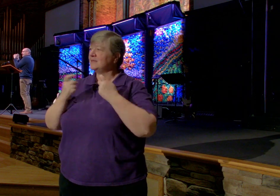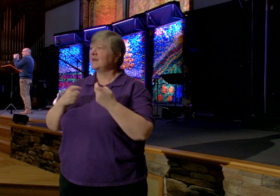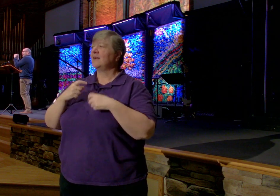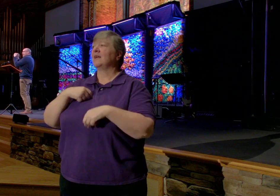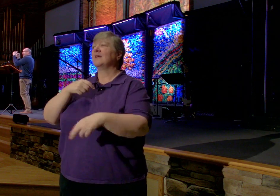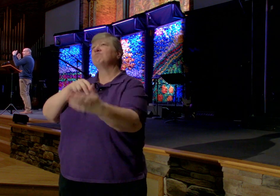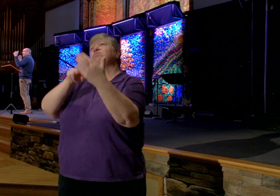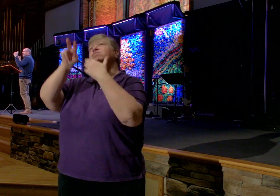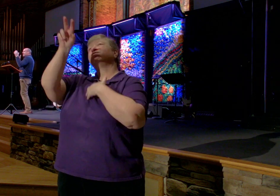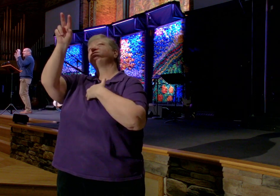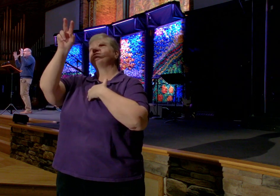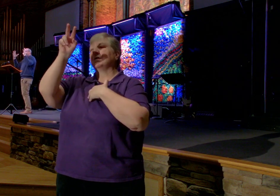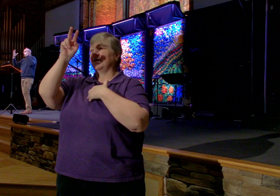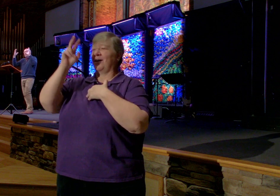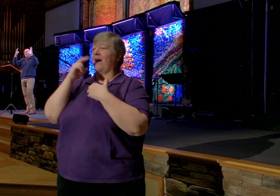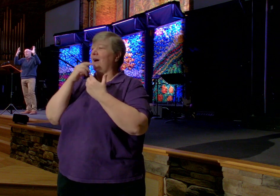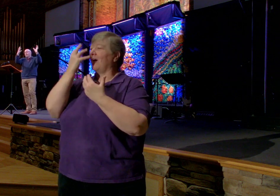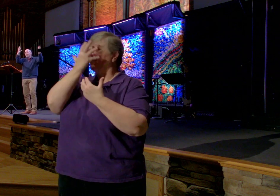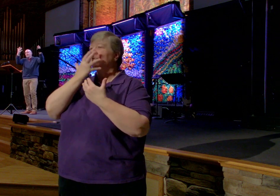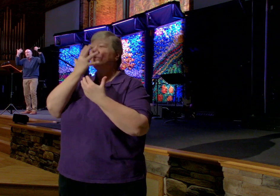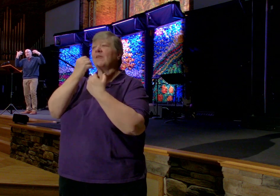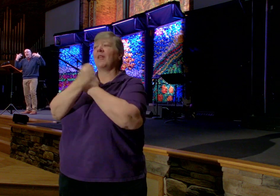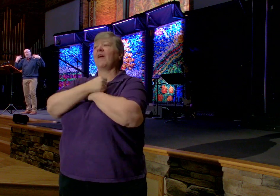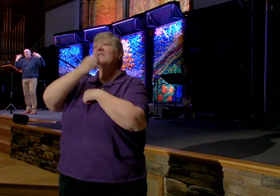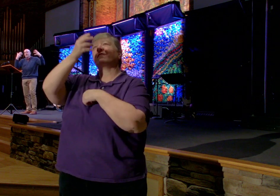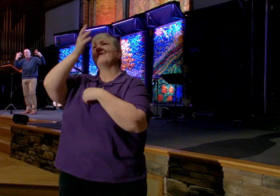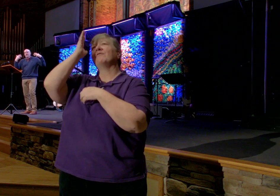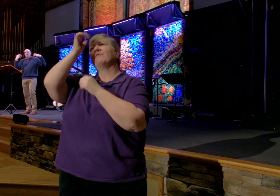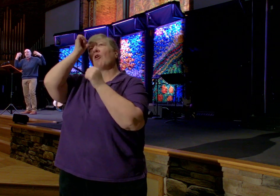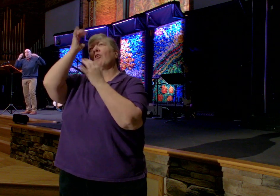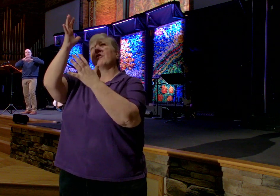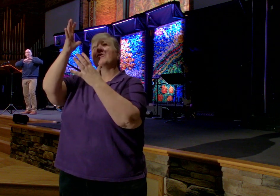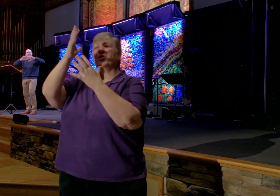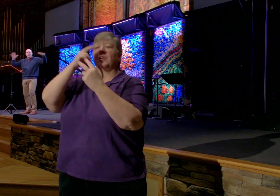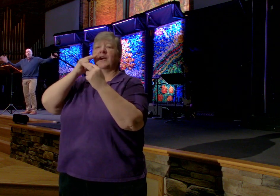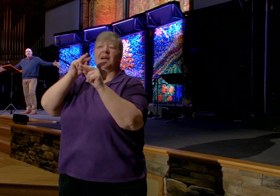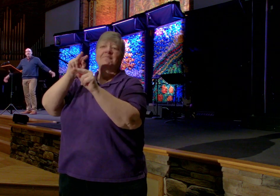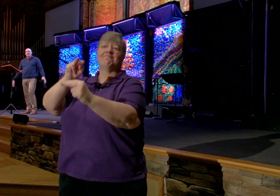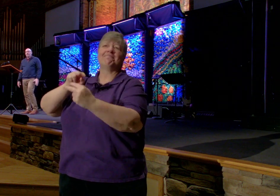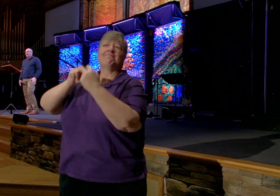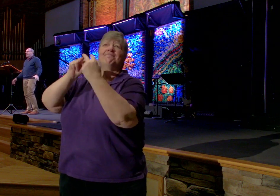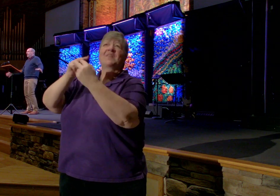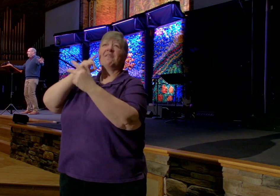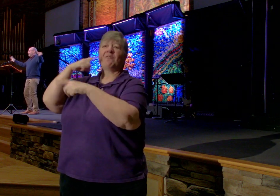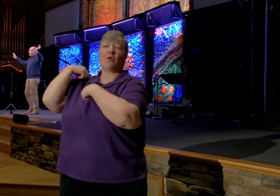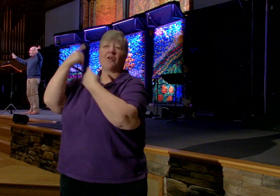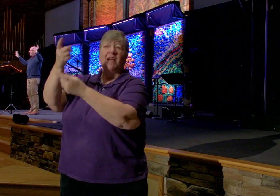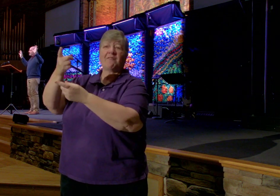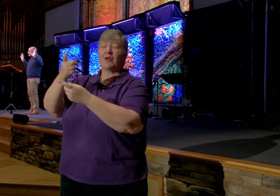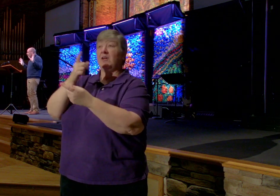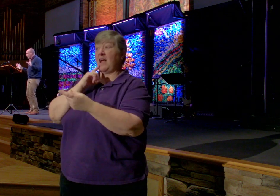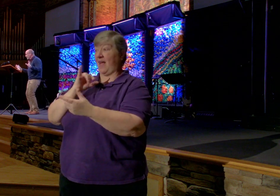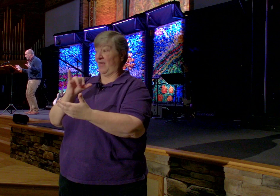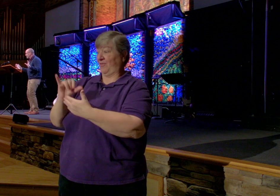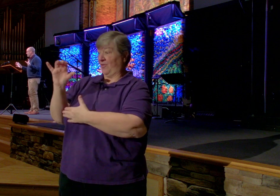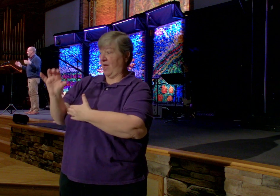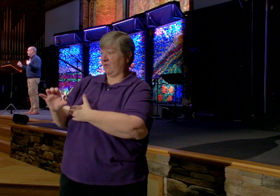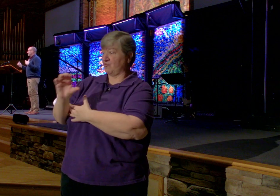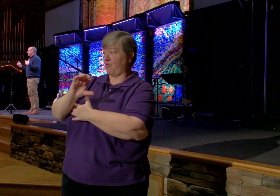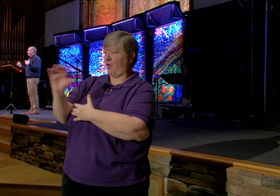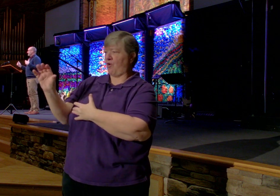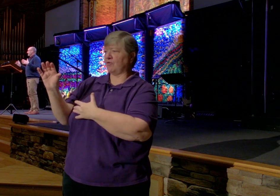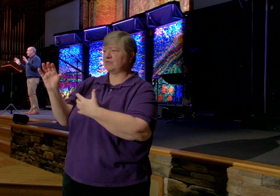the Father's gaze from all eternity and only received the Father's gaze of love for all eternity, there on